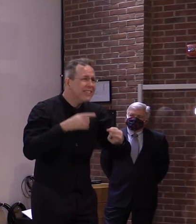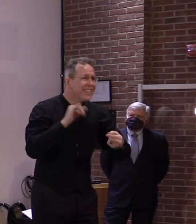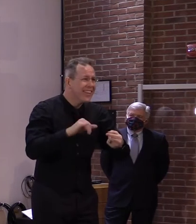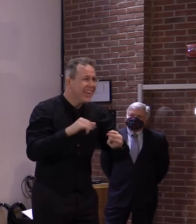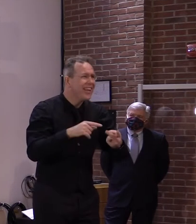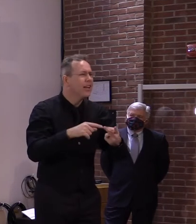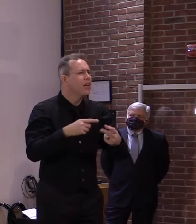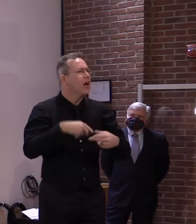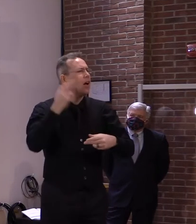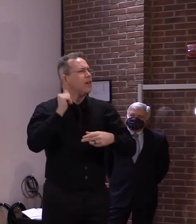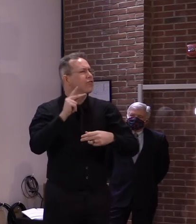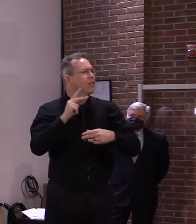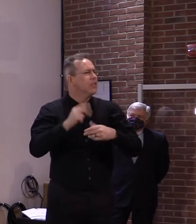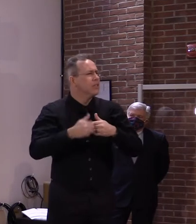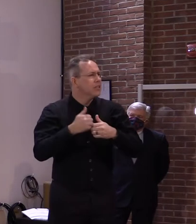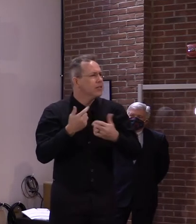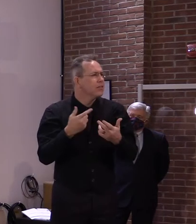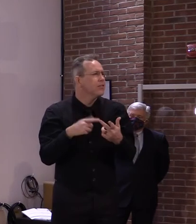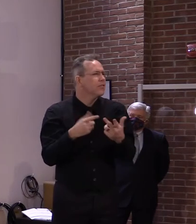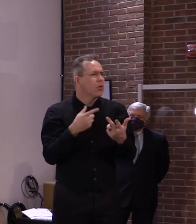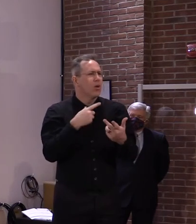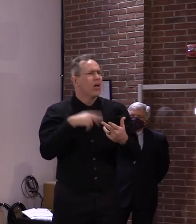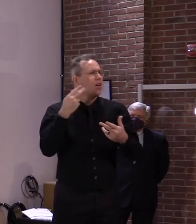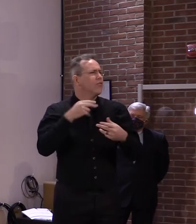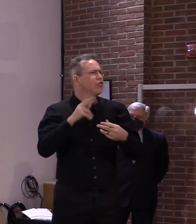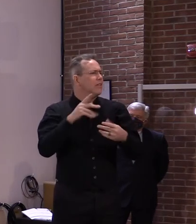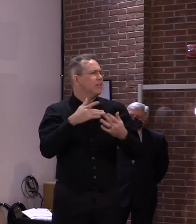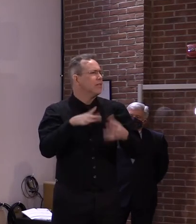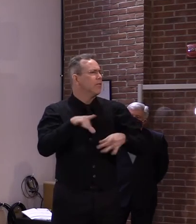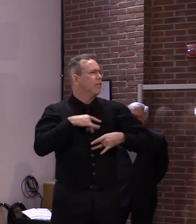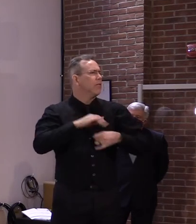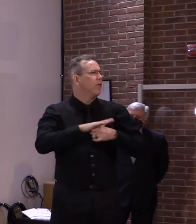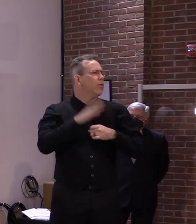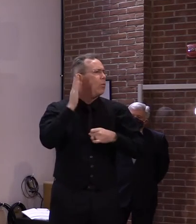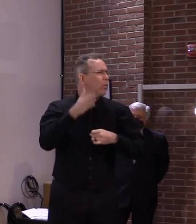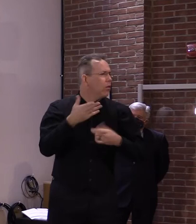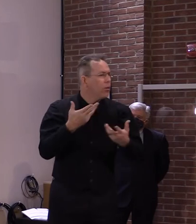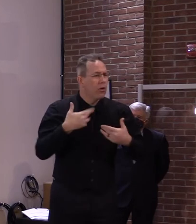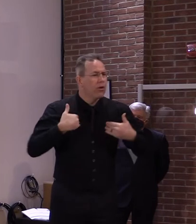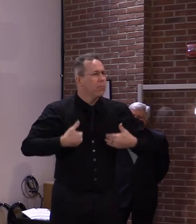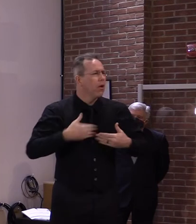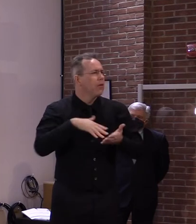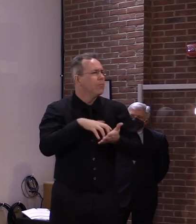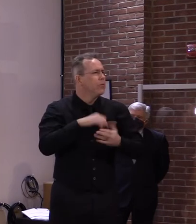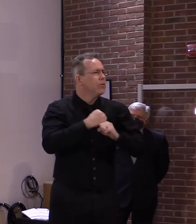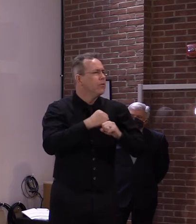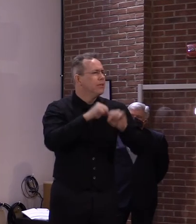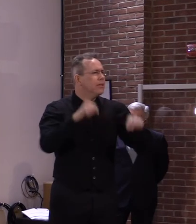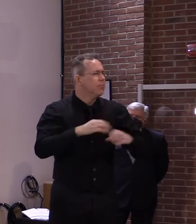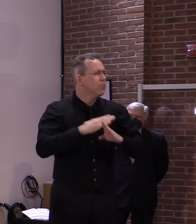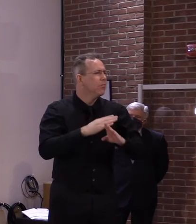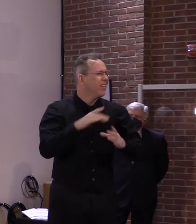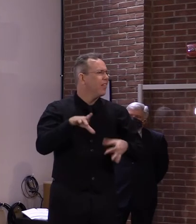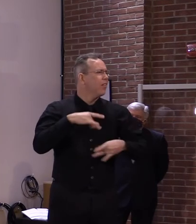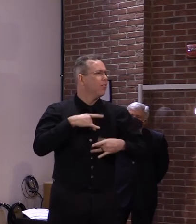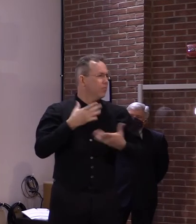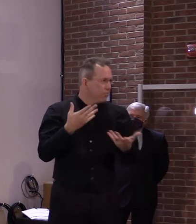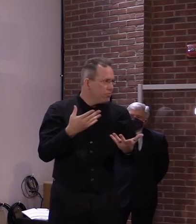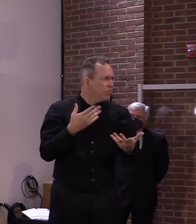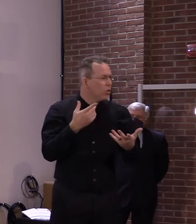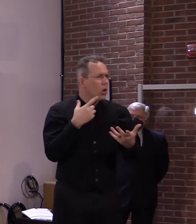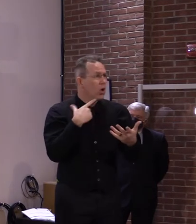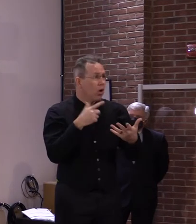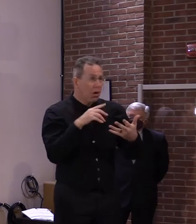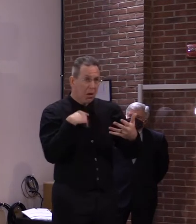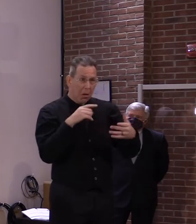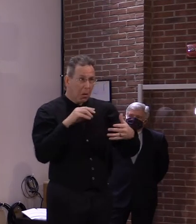all conditions are chronic but having a high risk condition that doesn't put you at the bottom of the list it doesn't mean you